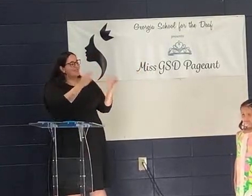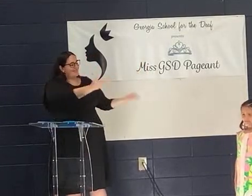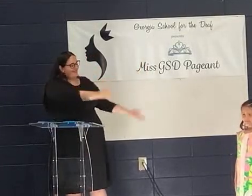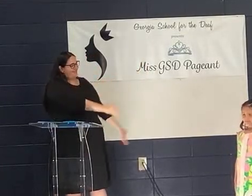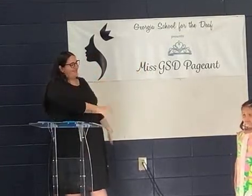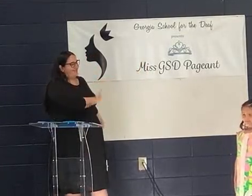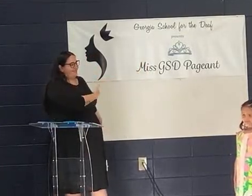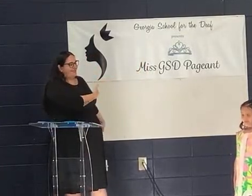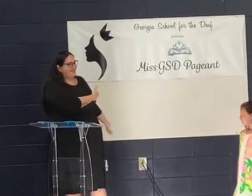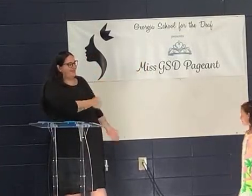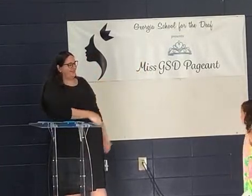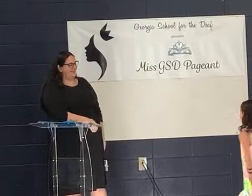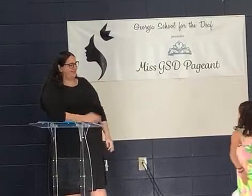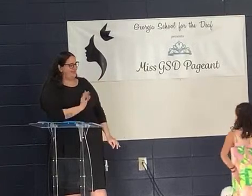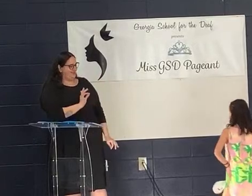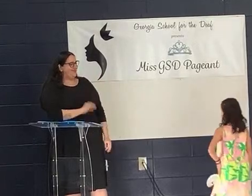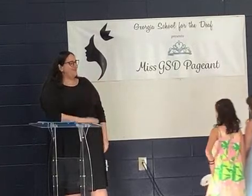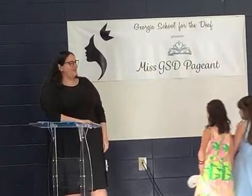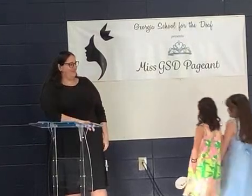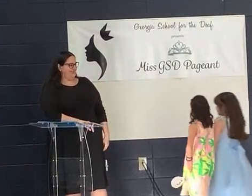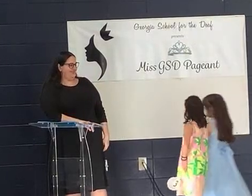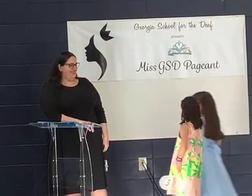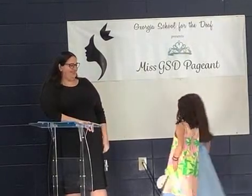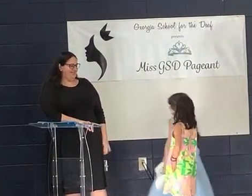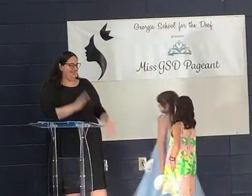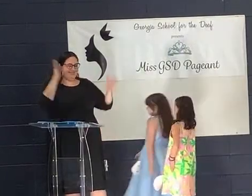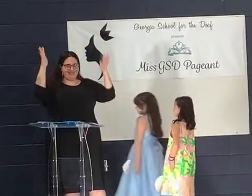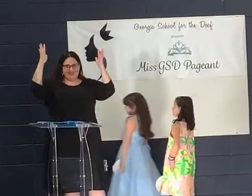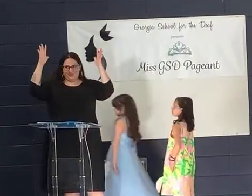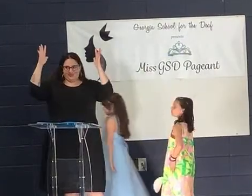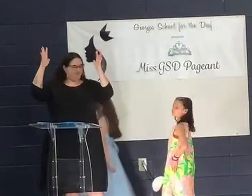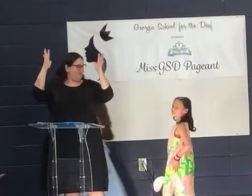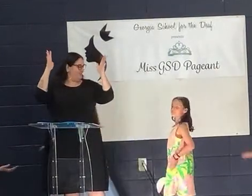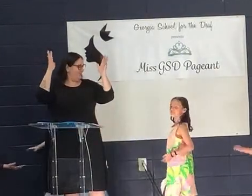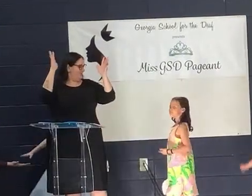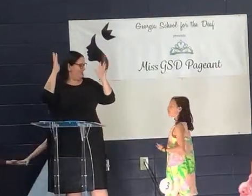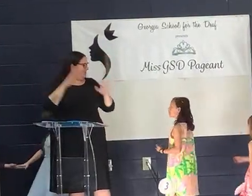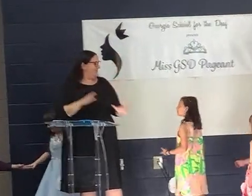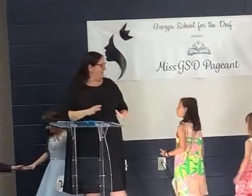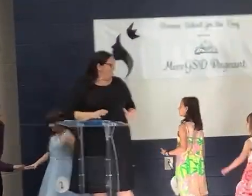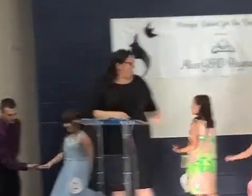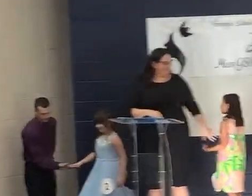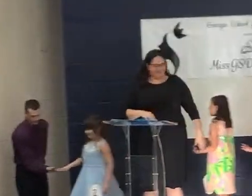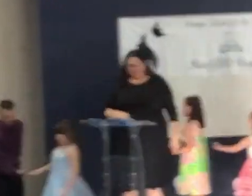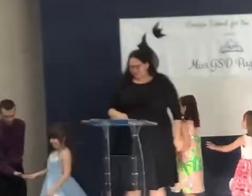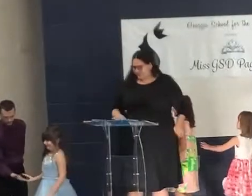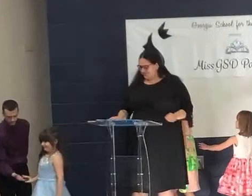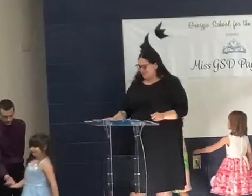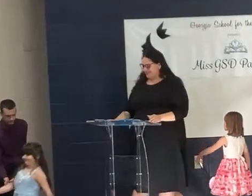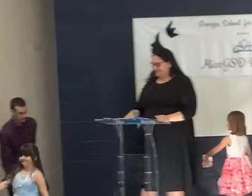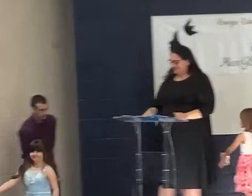Thank all of you. You continue to make the stage. Thank you. Let's give them another one.